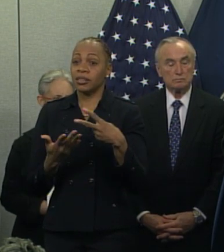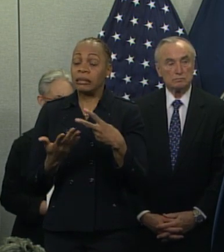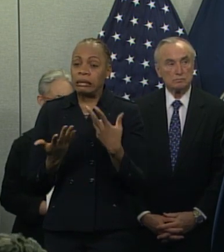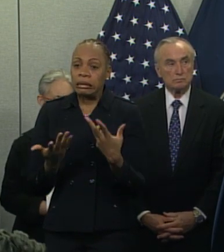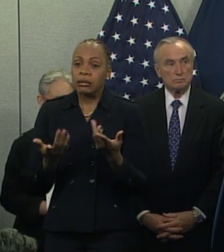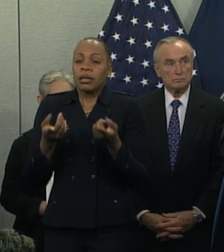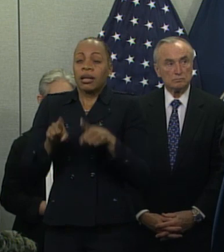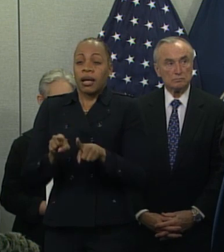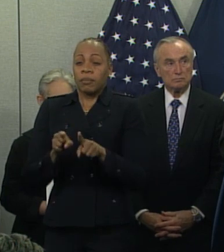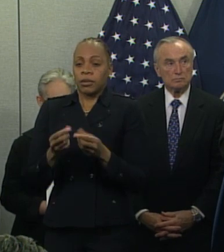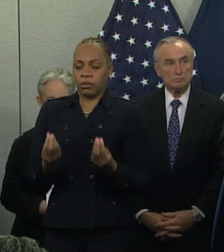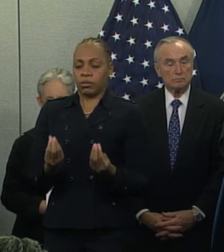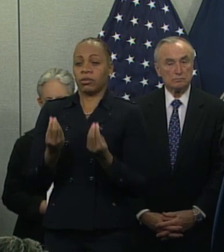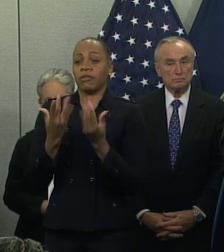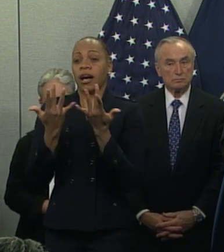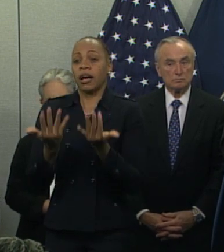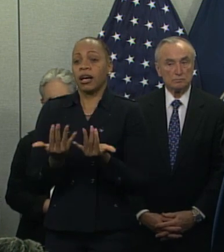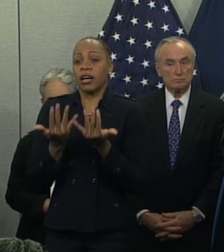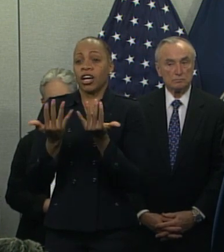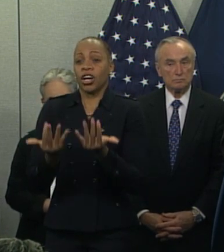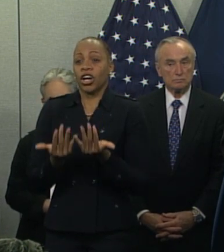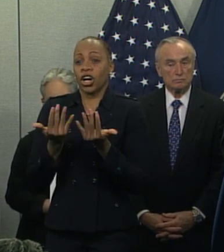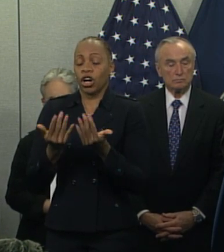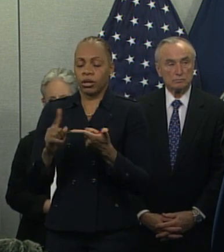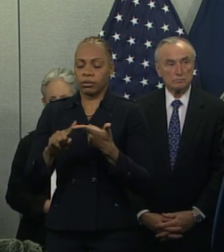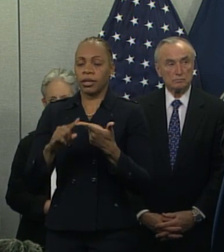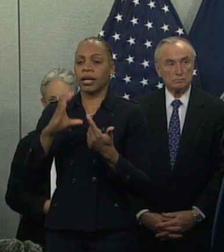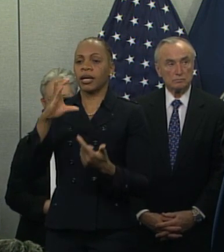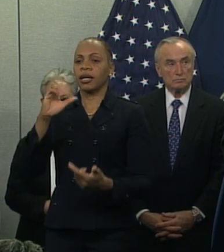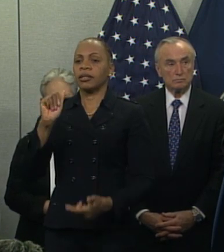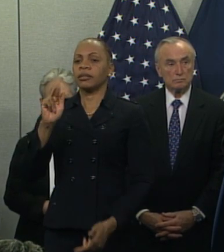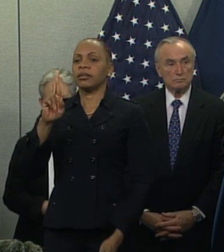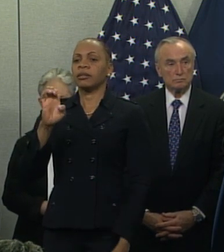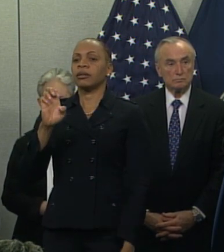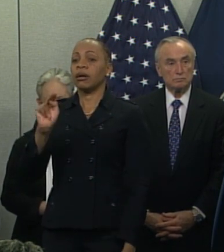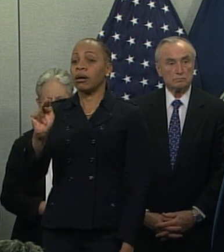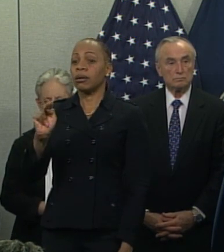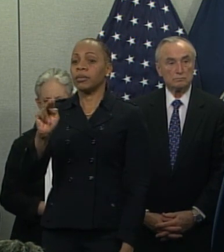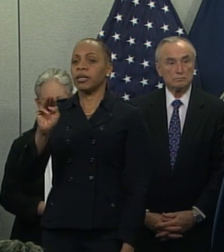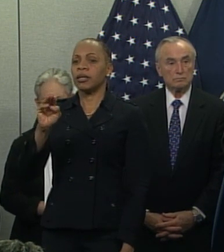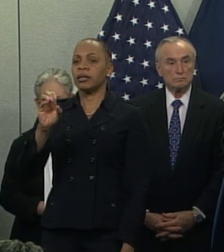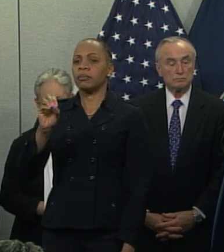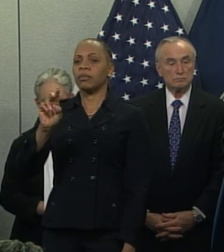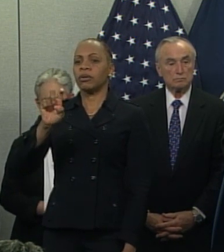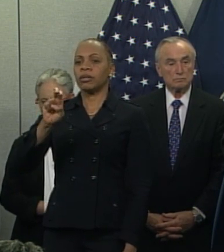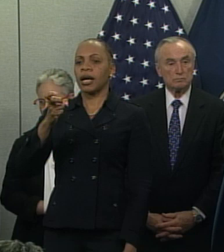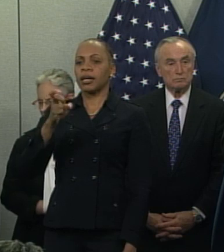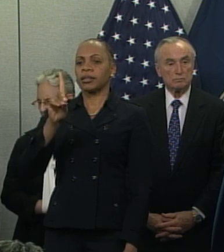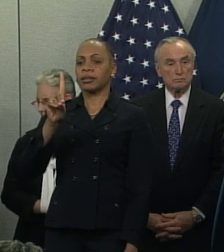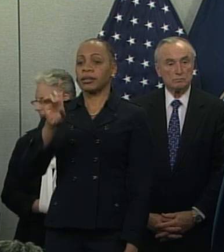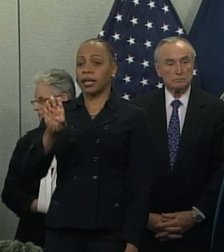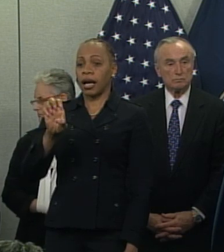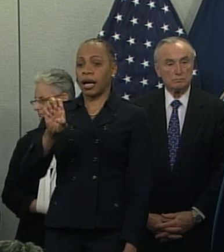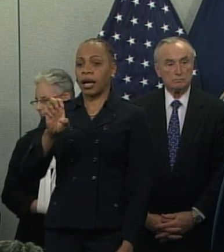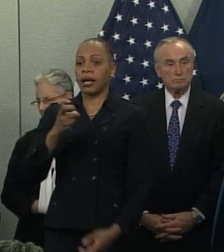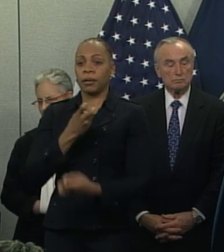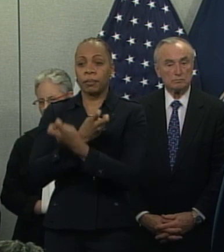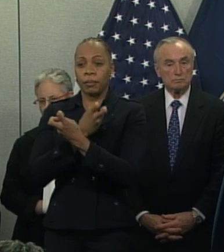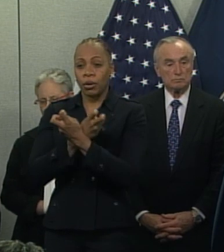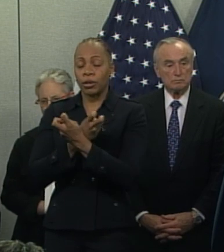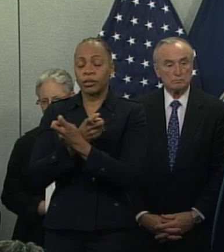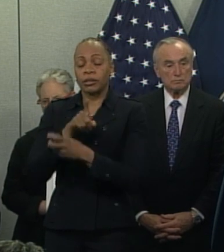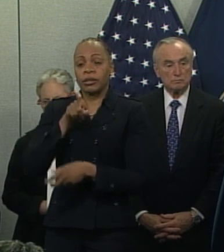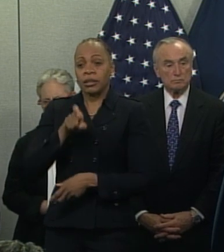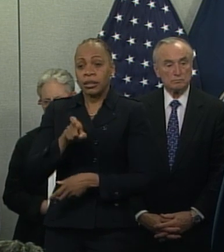fire, could lead to a greater chance of carbon monoxide poisoning. So we want to make sure people understand that if you